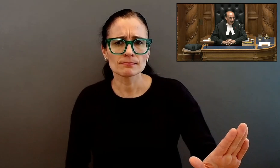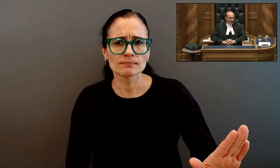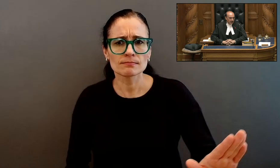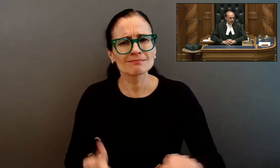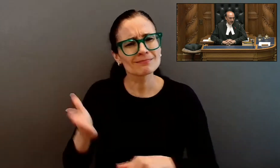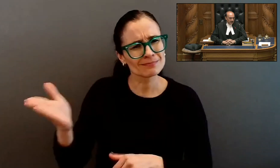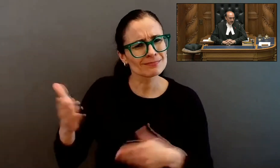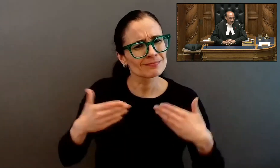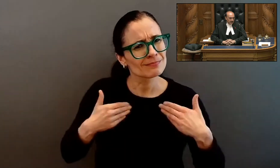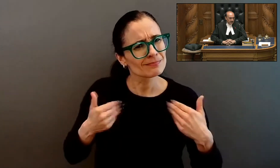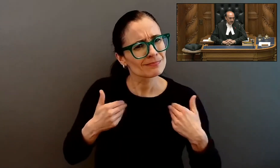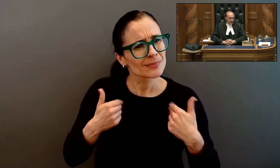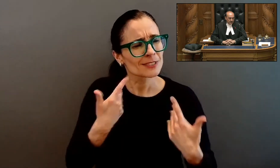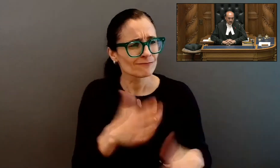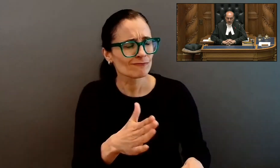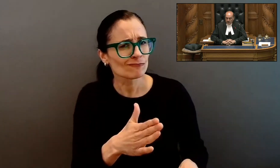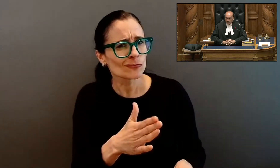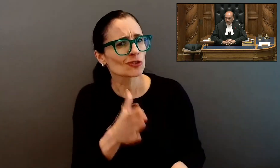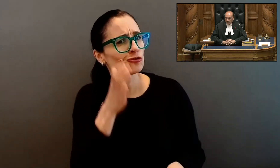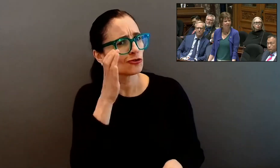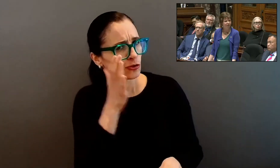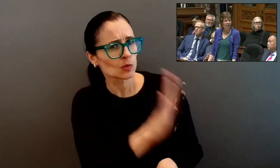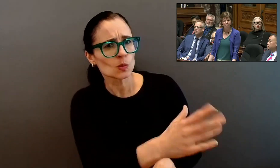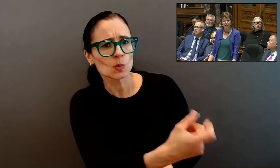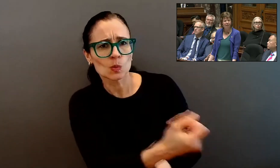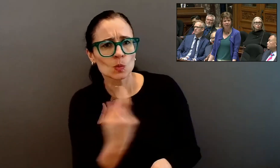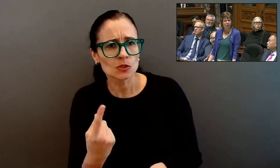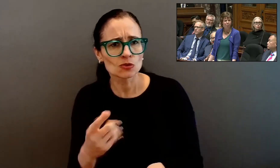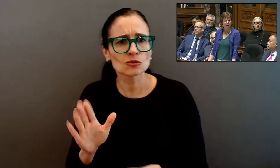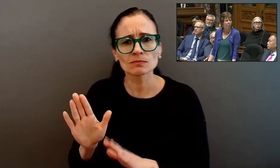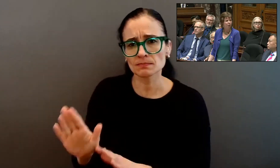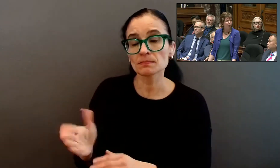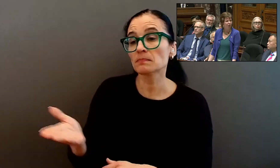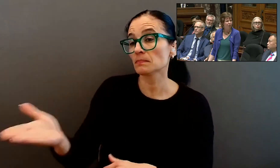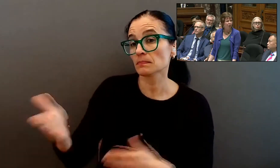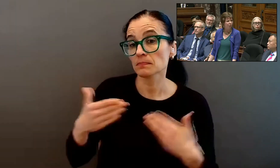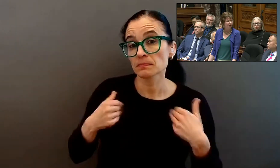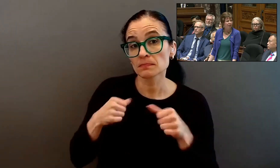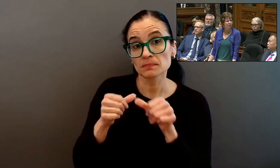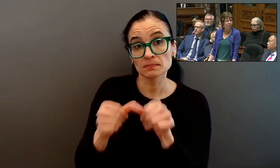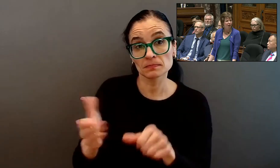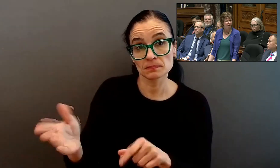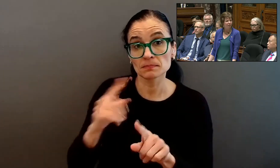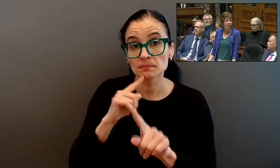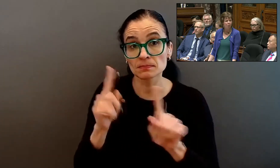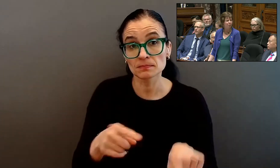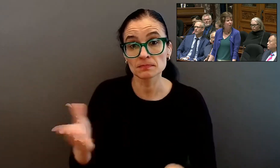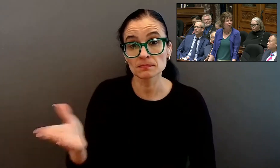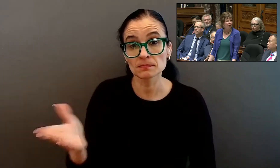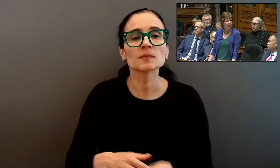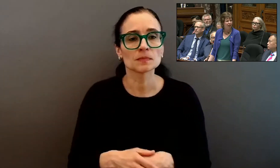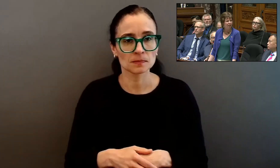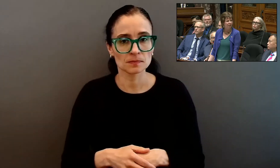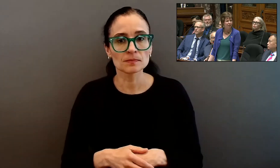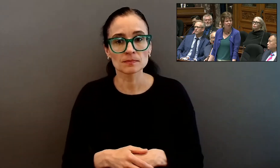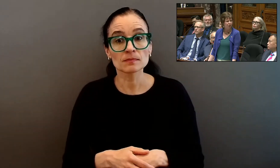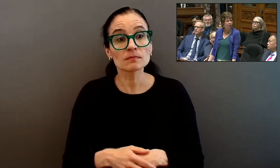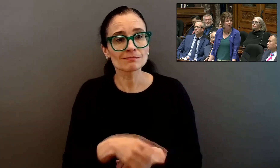Minister will answer. Thank you, Mr. Speaker. As the members well know, that human resource